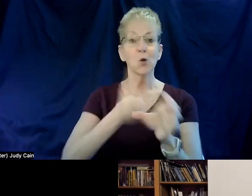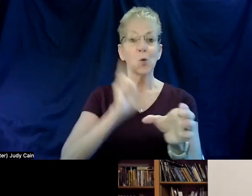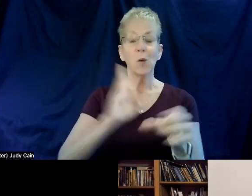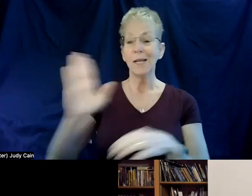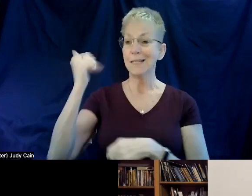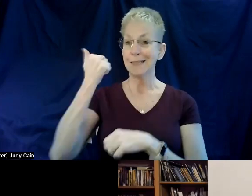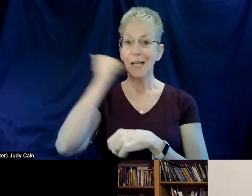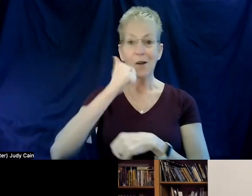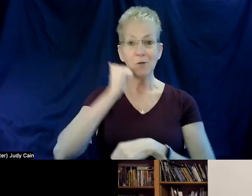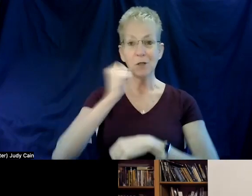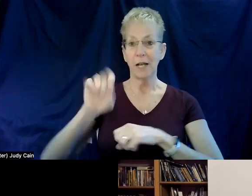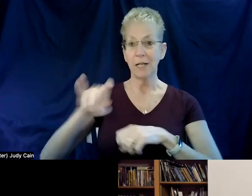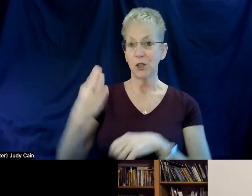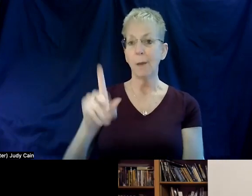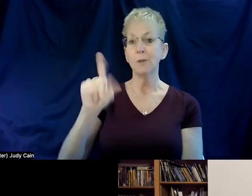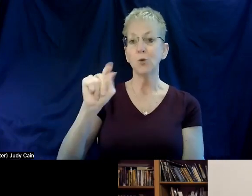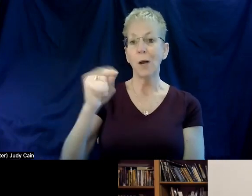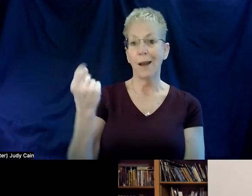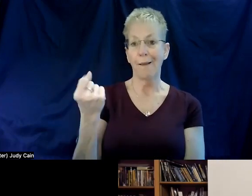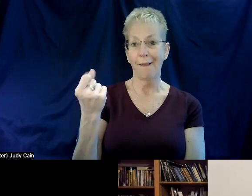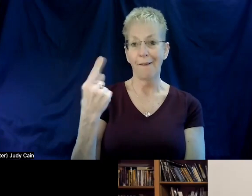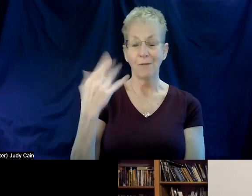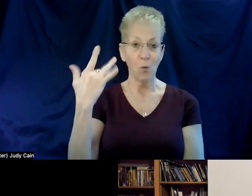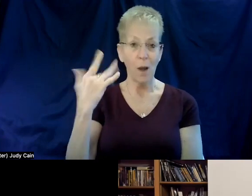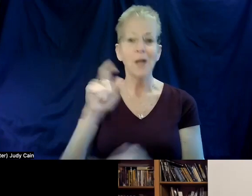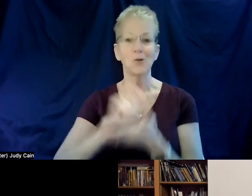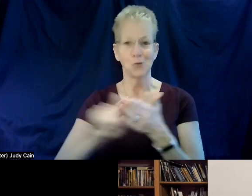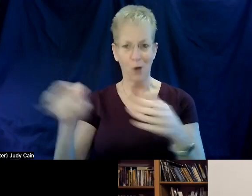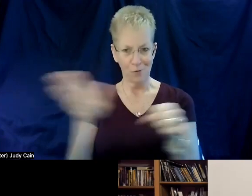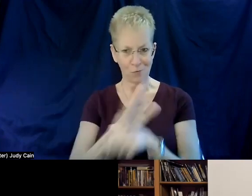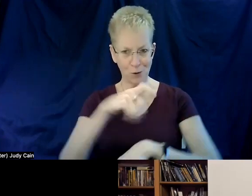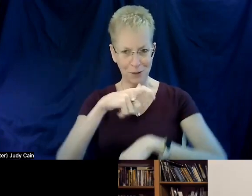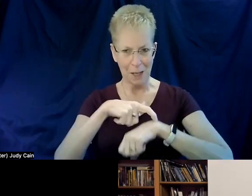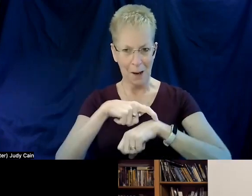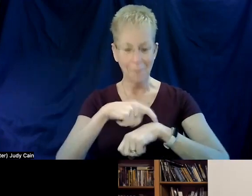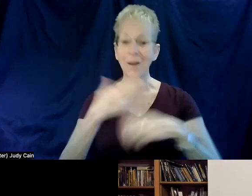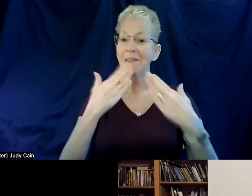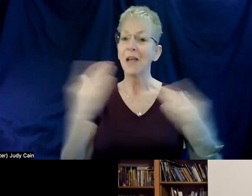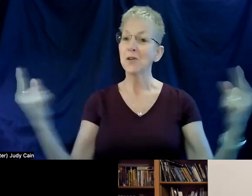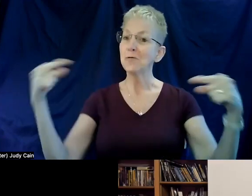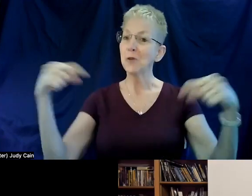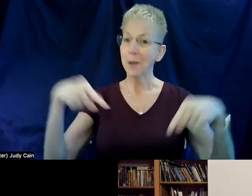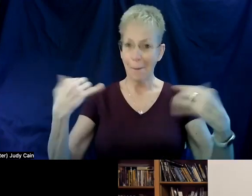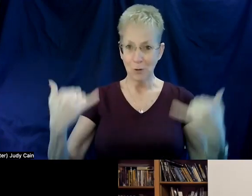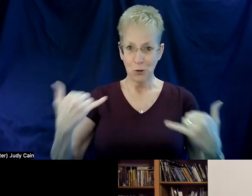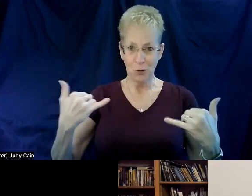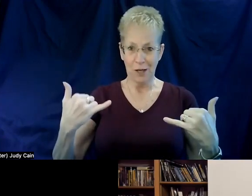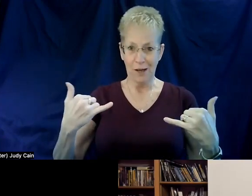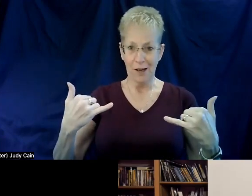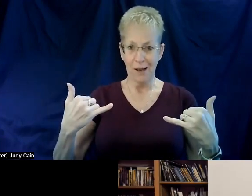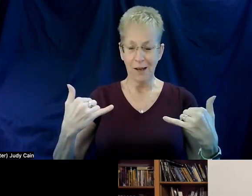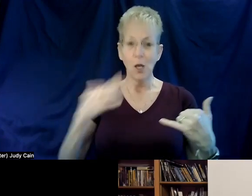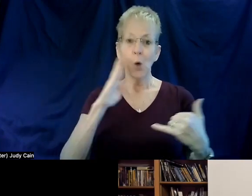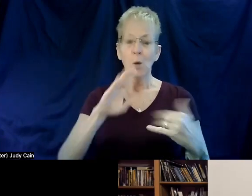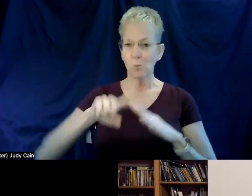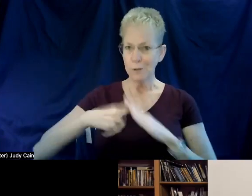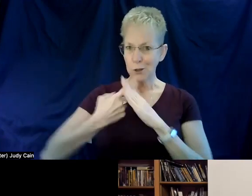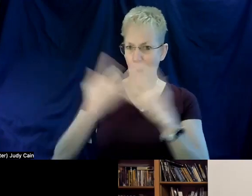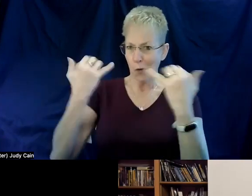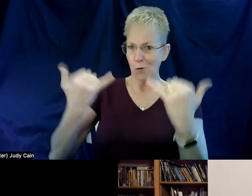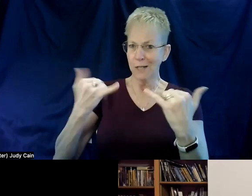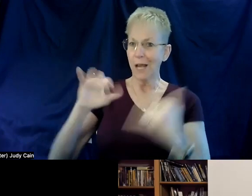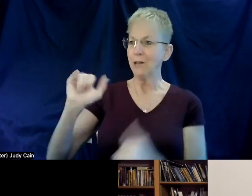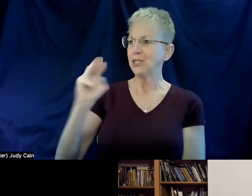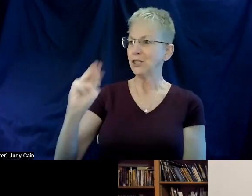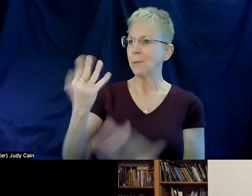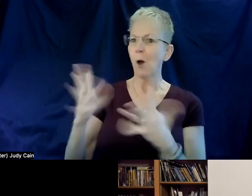in 2011 to write full time. Thank you for joining us. We'll step in right now as Jim is